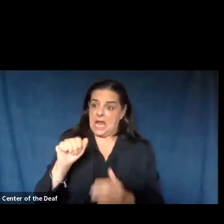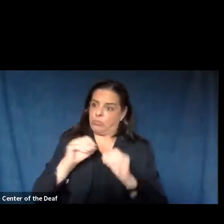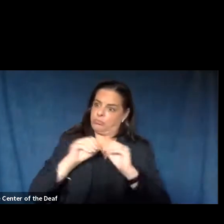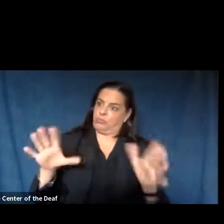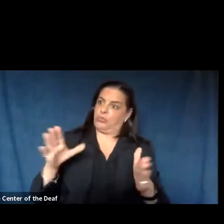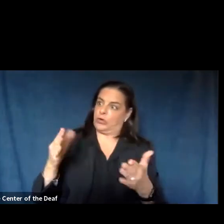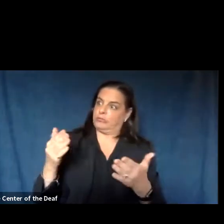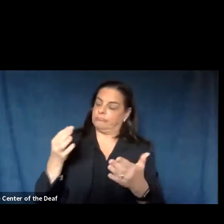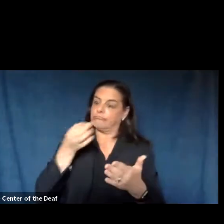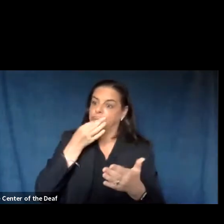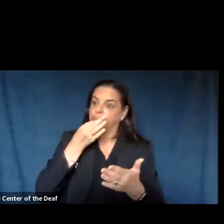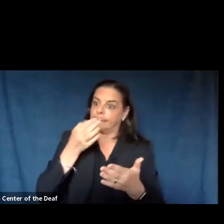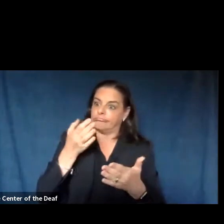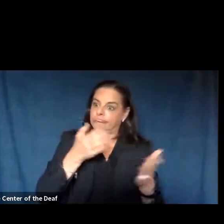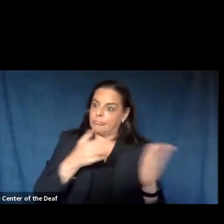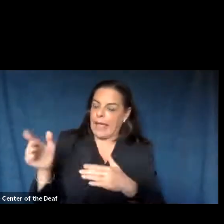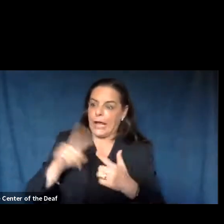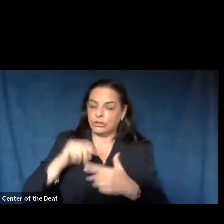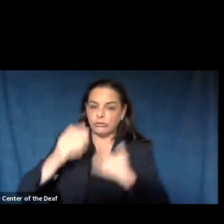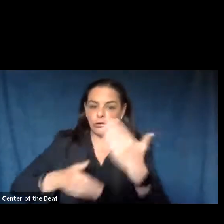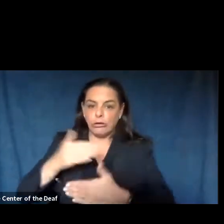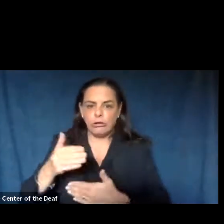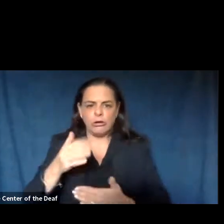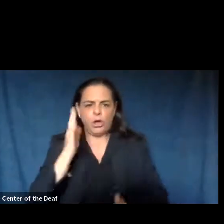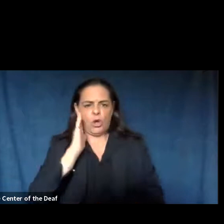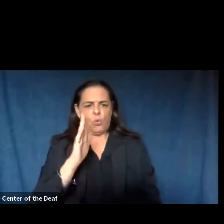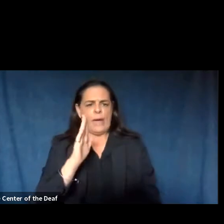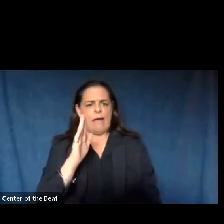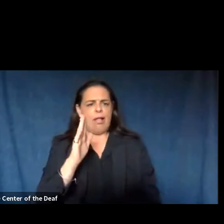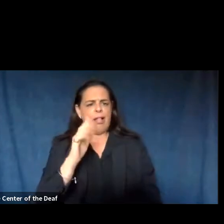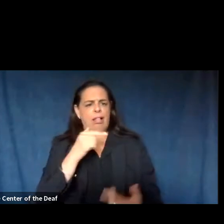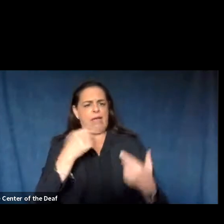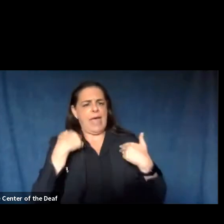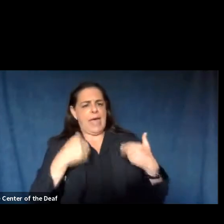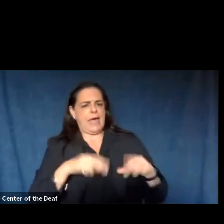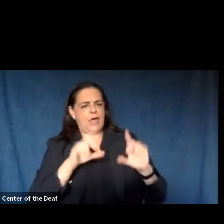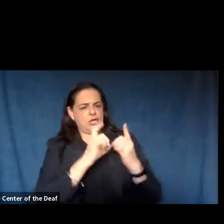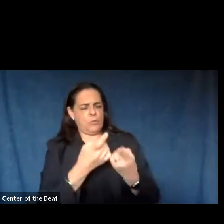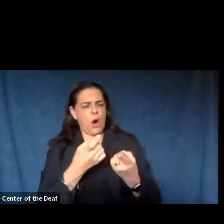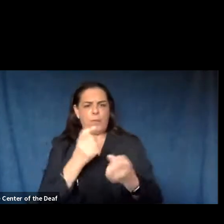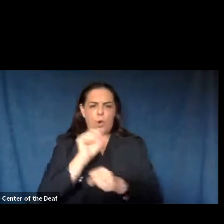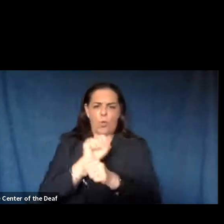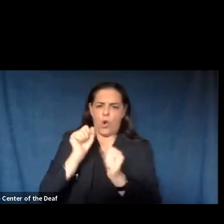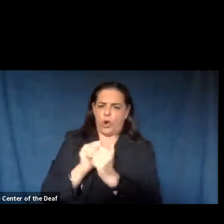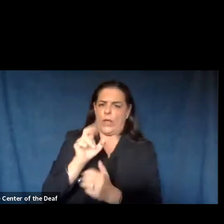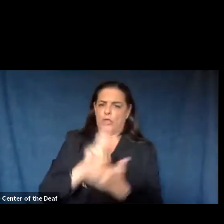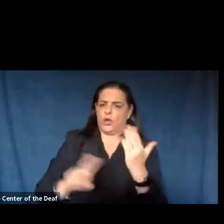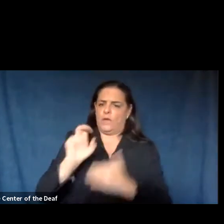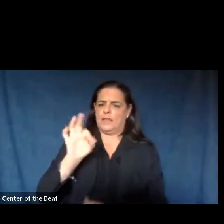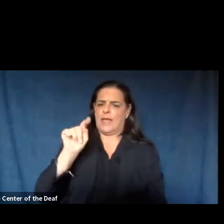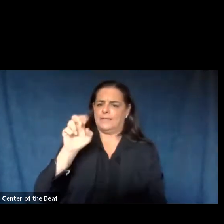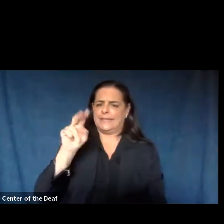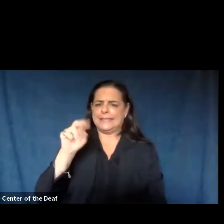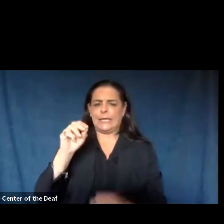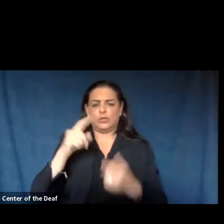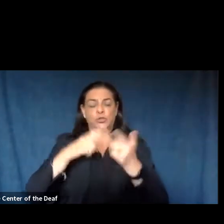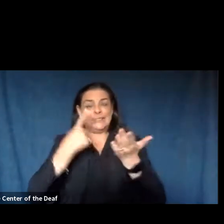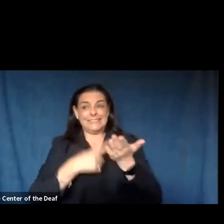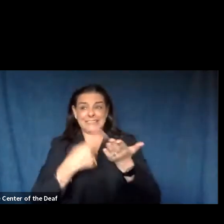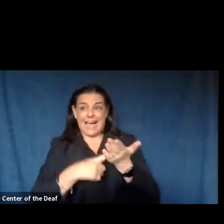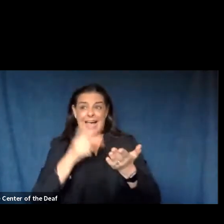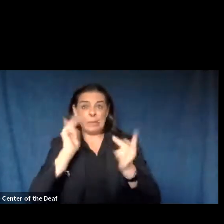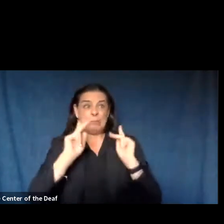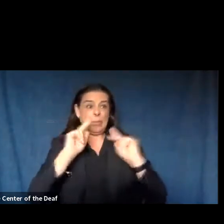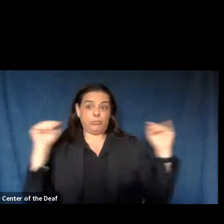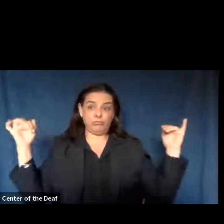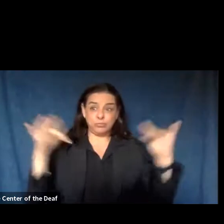department have a hand in helping officials at the University of Tennessee make a plan for allowing fans to gather inside large venues like Neyland Stadium